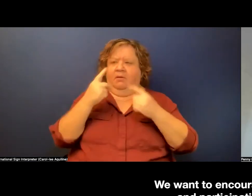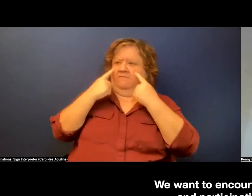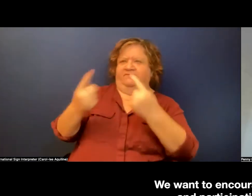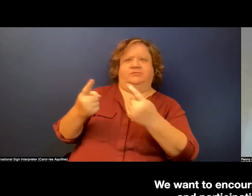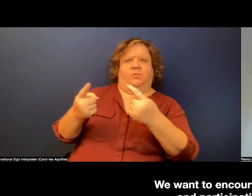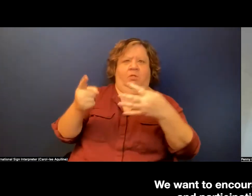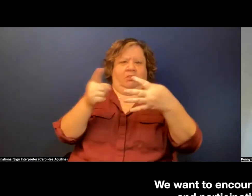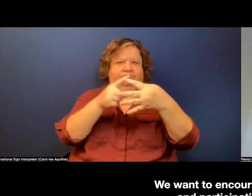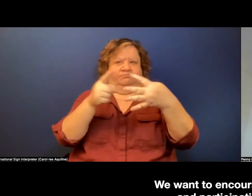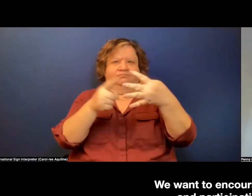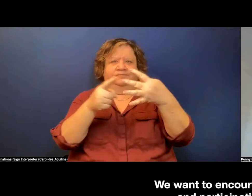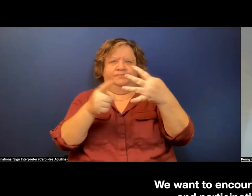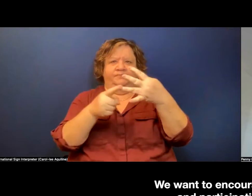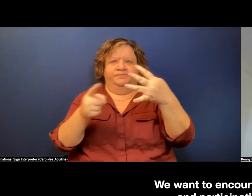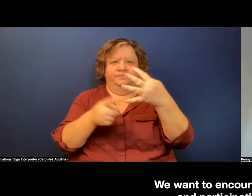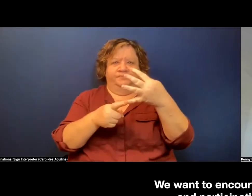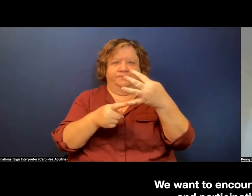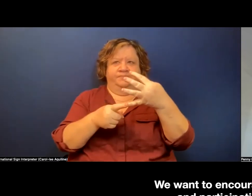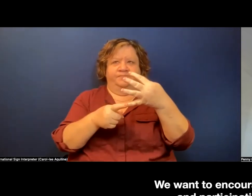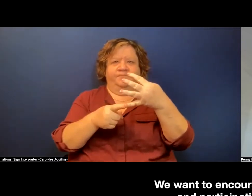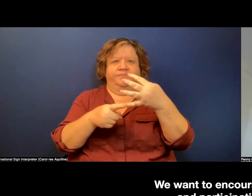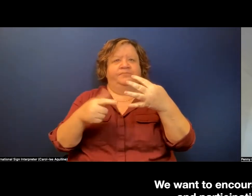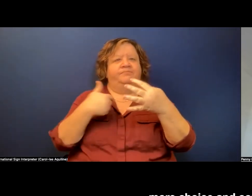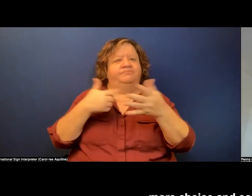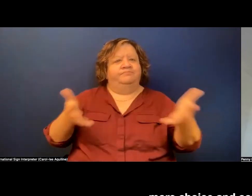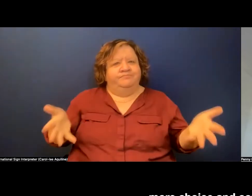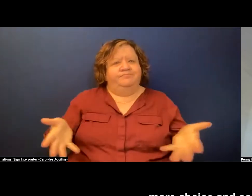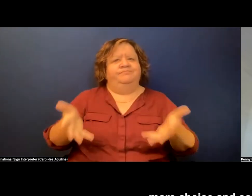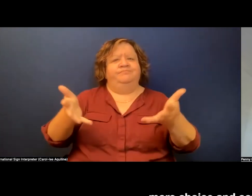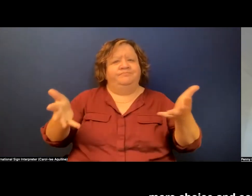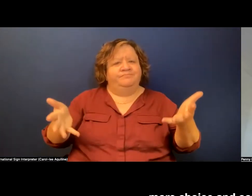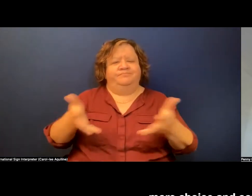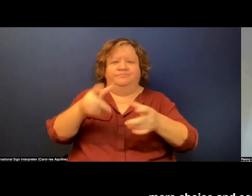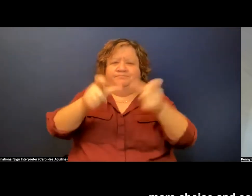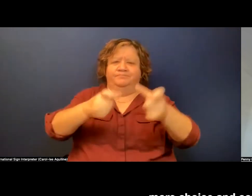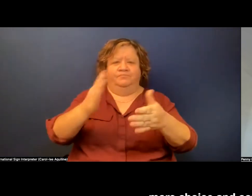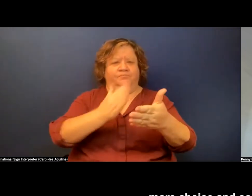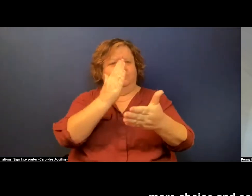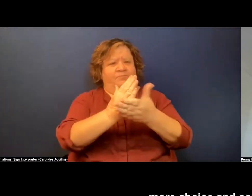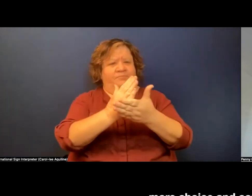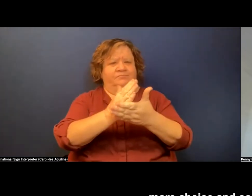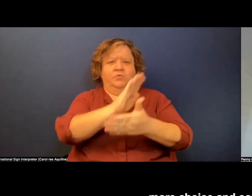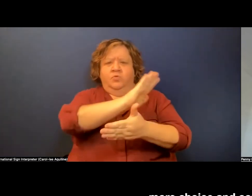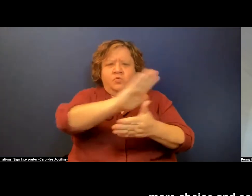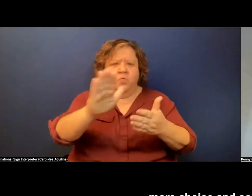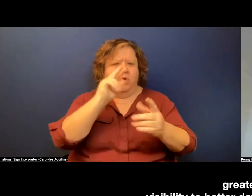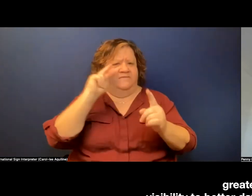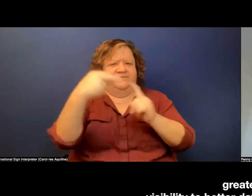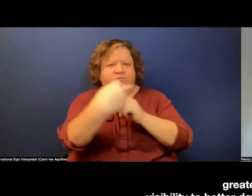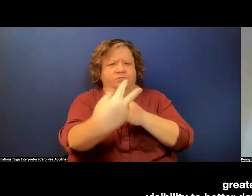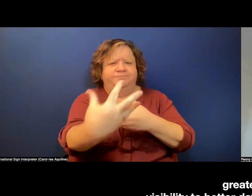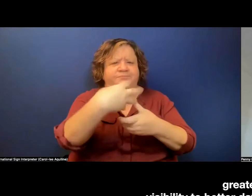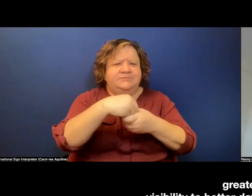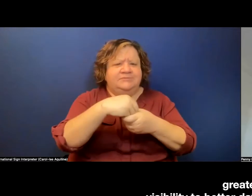disabilities. We want to encourage their voice and participation, enable more choice and control, and